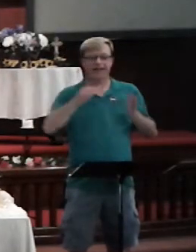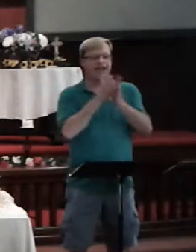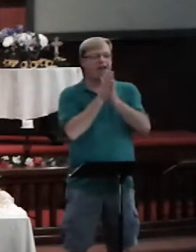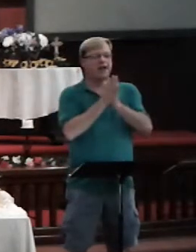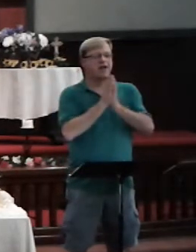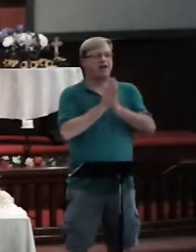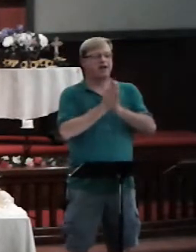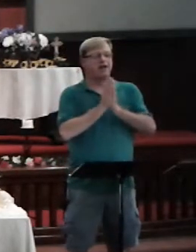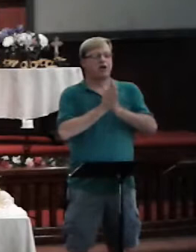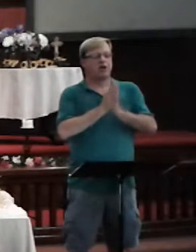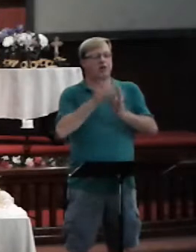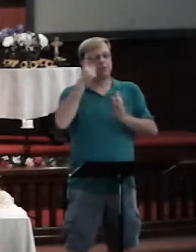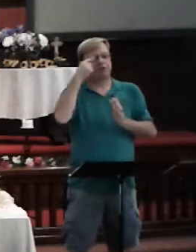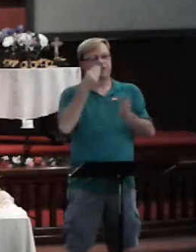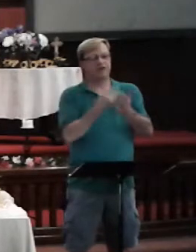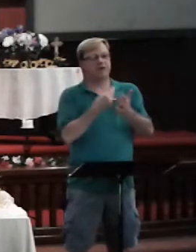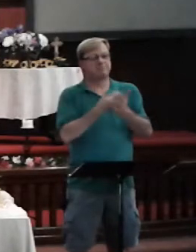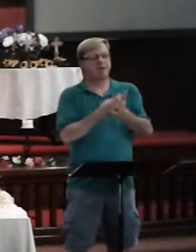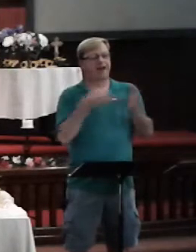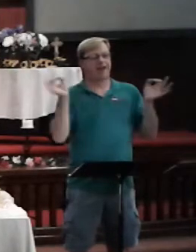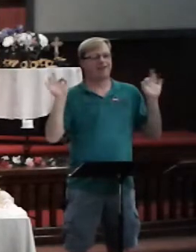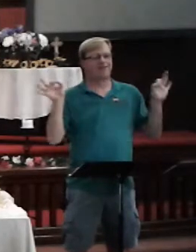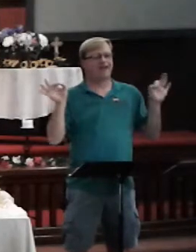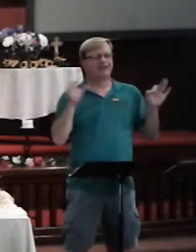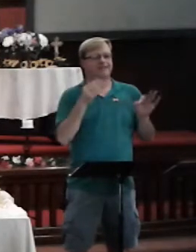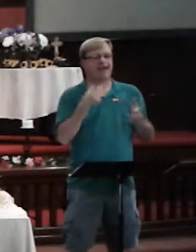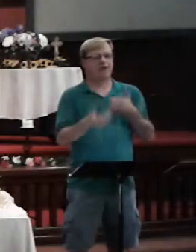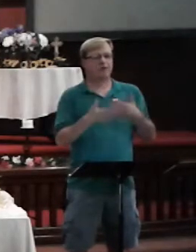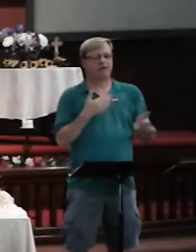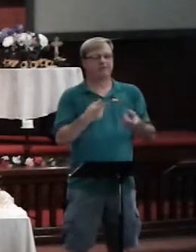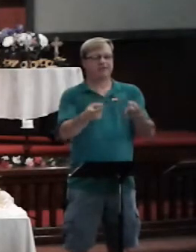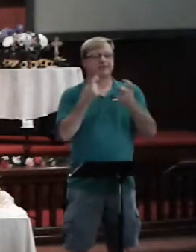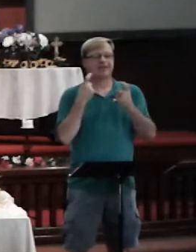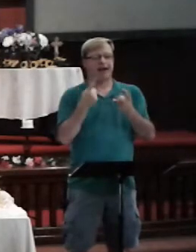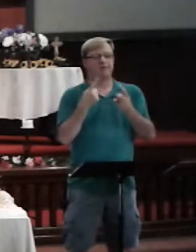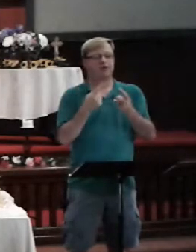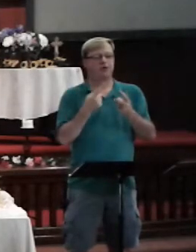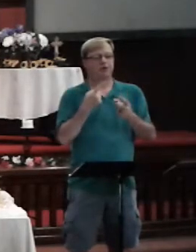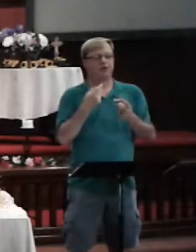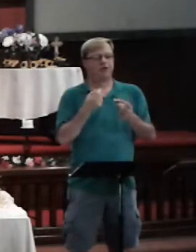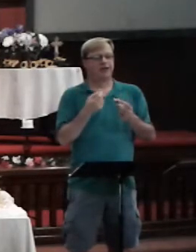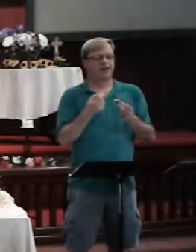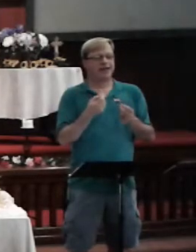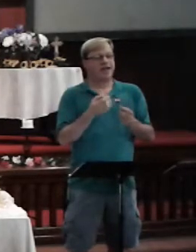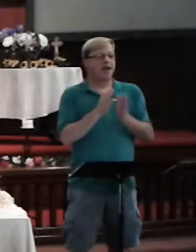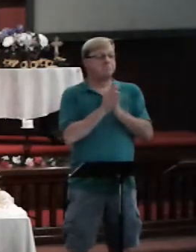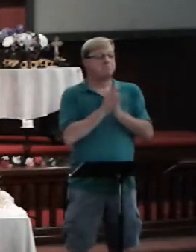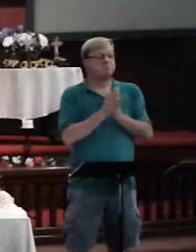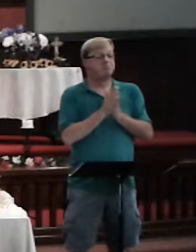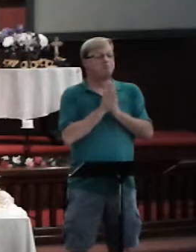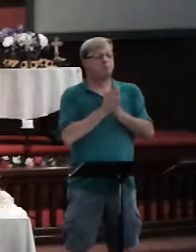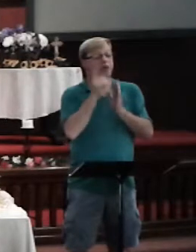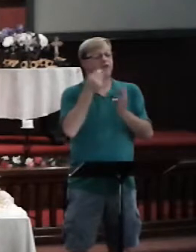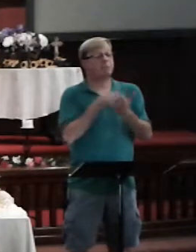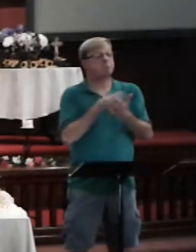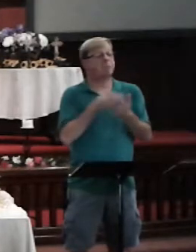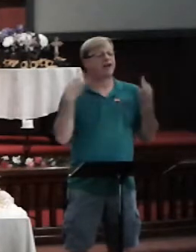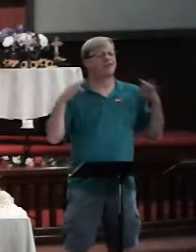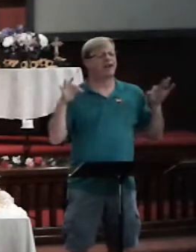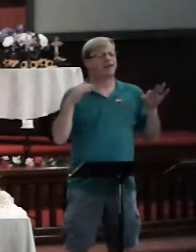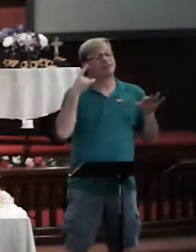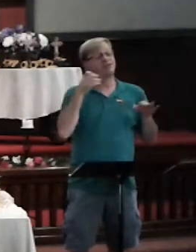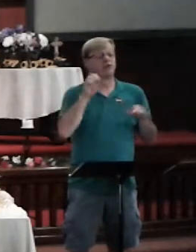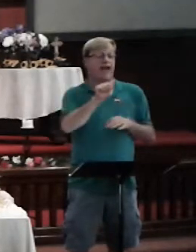Yes. Pray for the money fairies and whatever's to come forth with money for our air conditioning. We're getting a second,